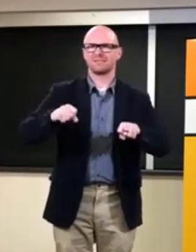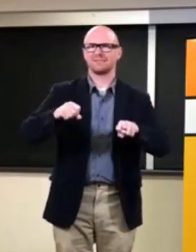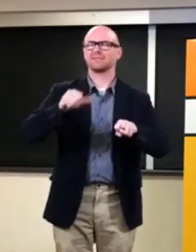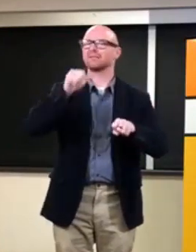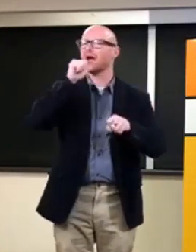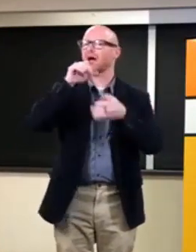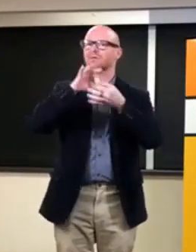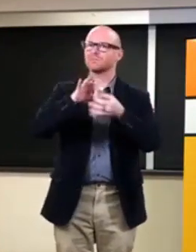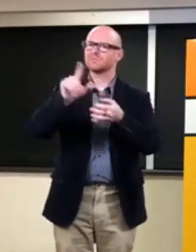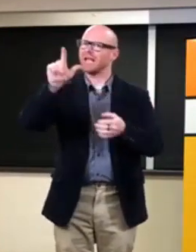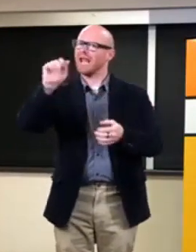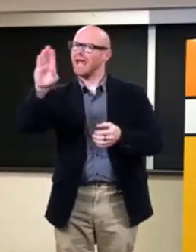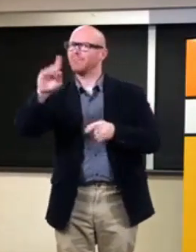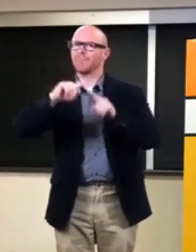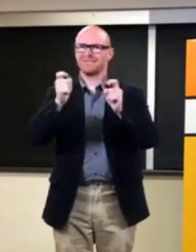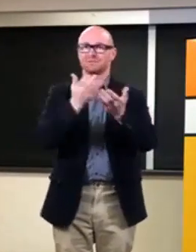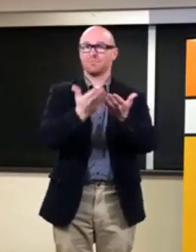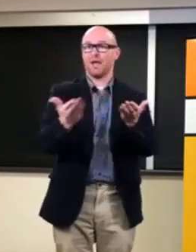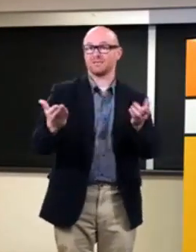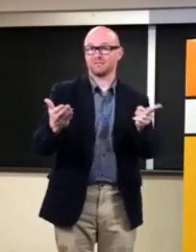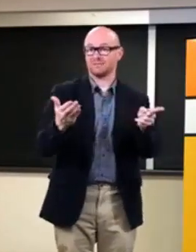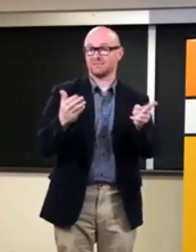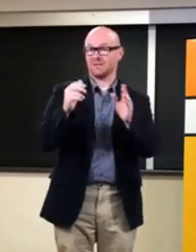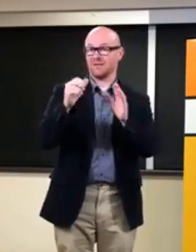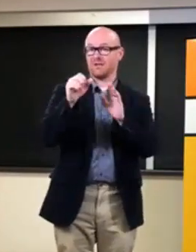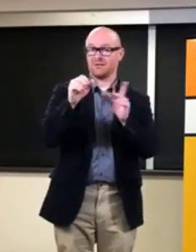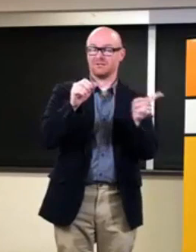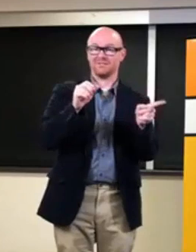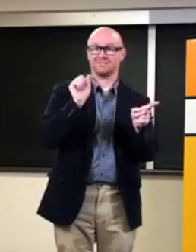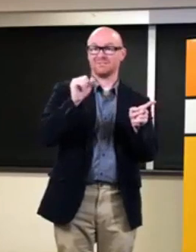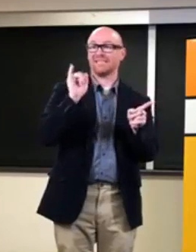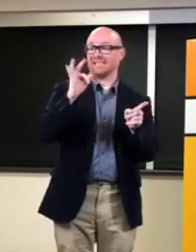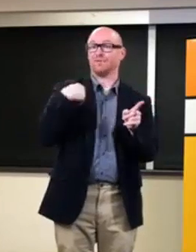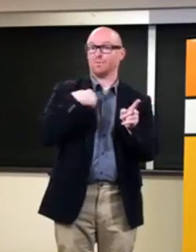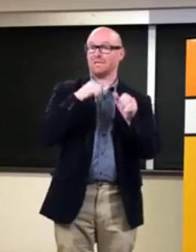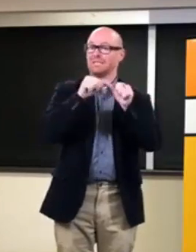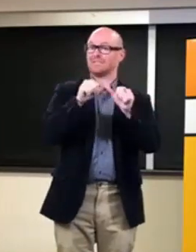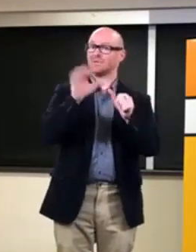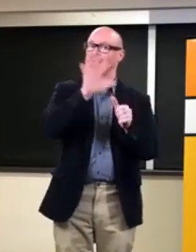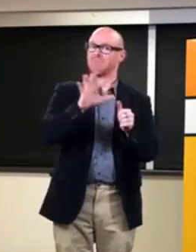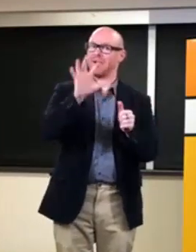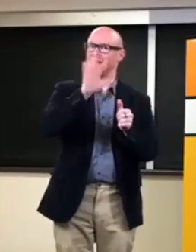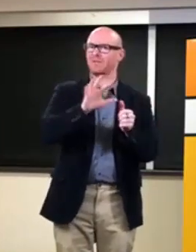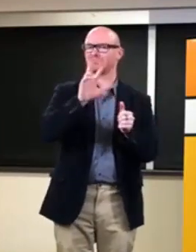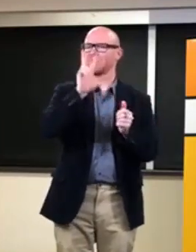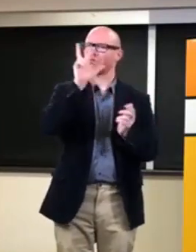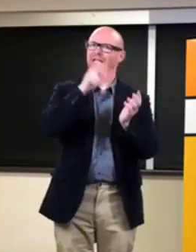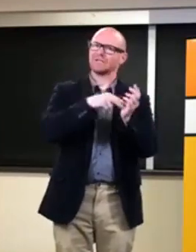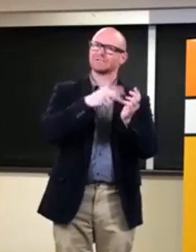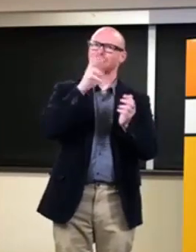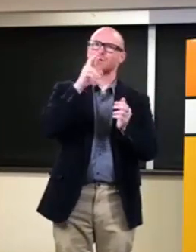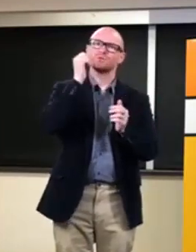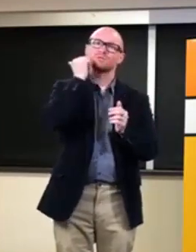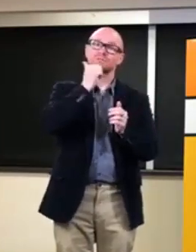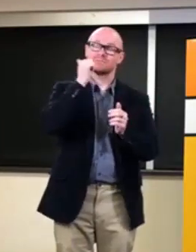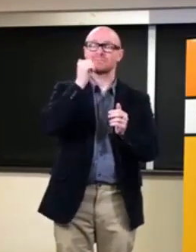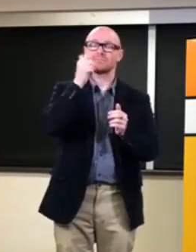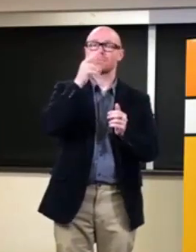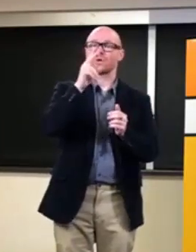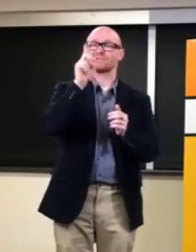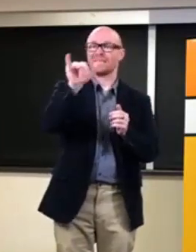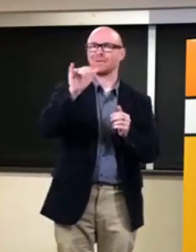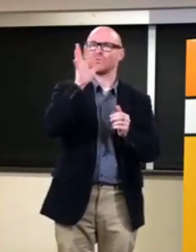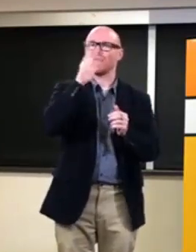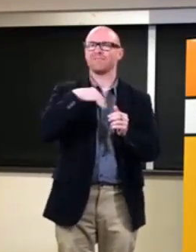terms of the lab, but in terms of the supplies? Do you know on a statewide level? Yeah, so if we were to continue testing at this rate, we'd have supplies for about